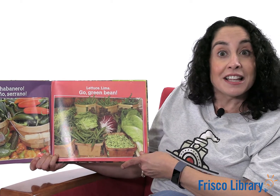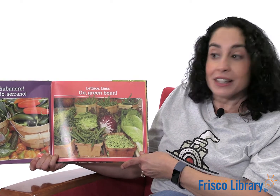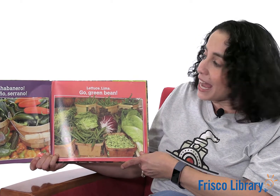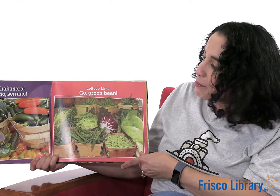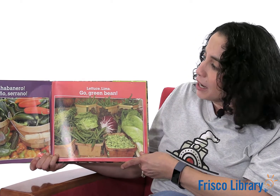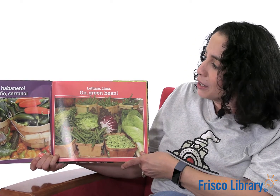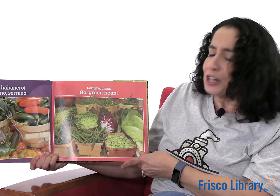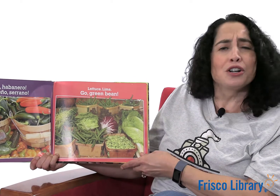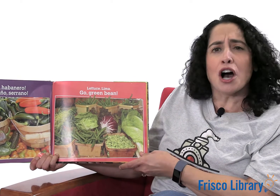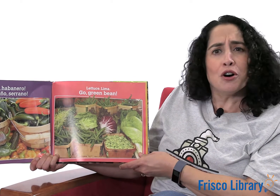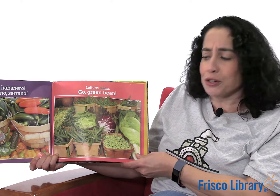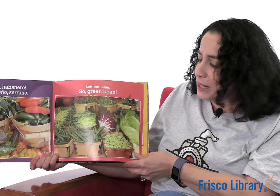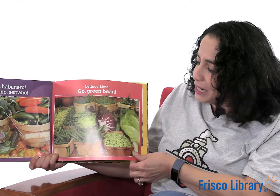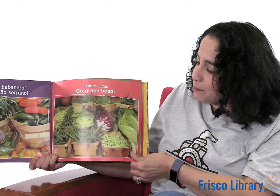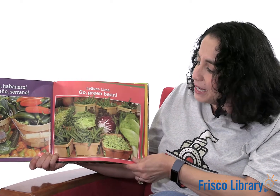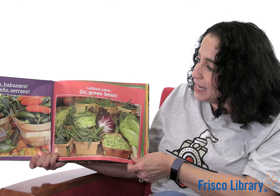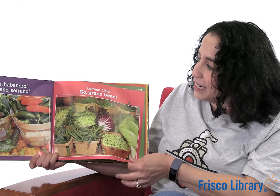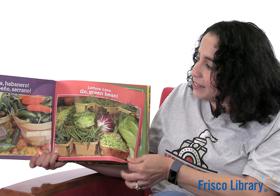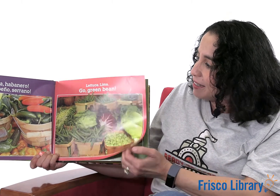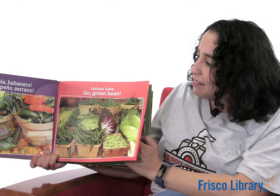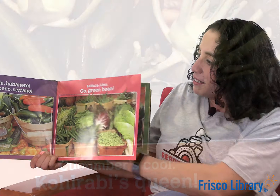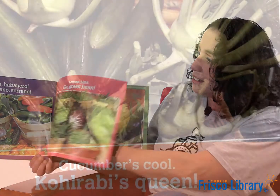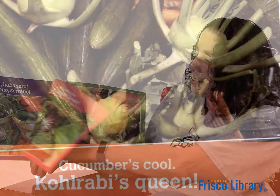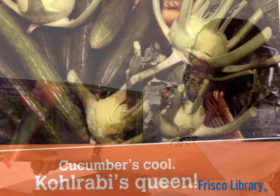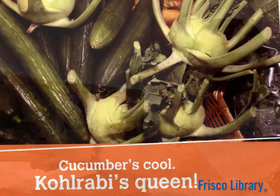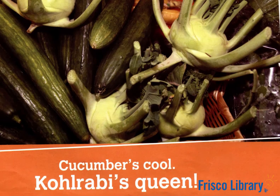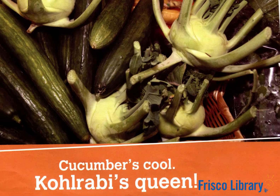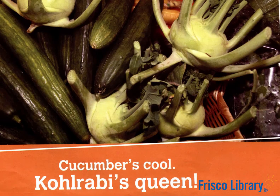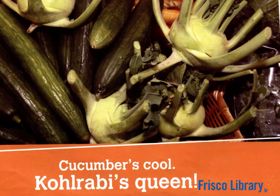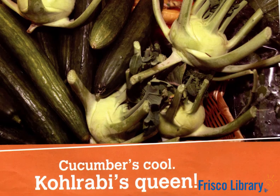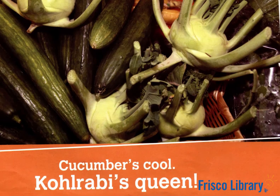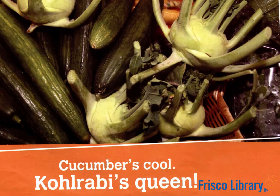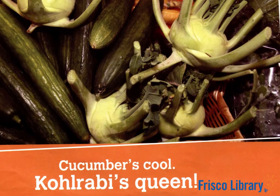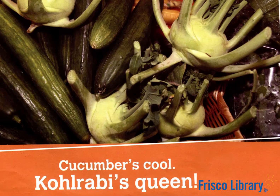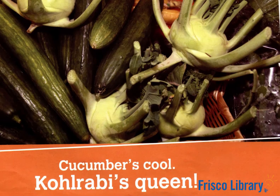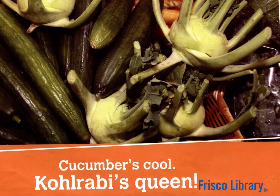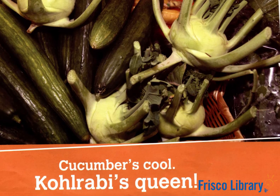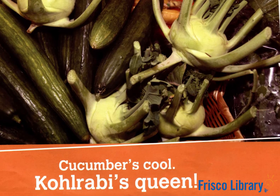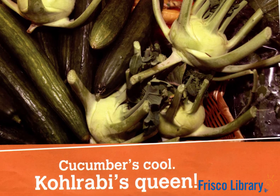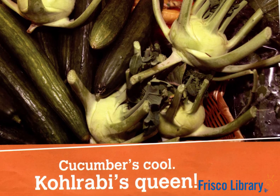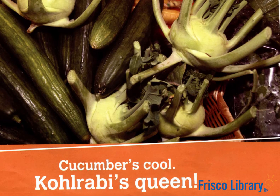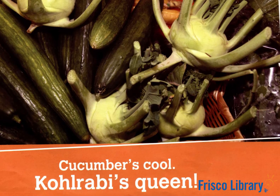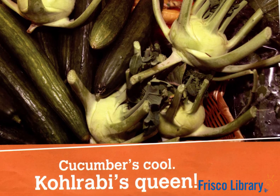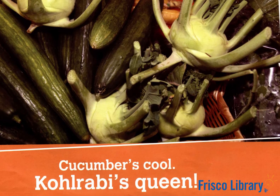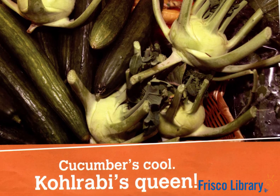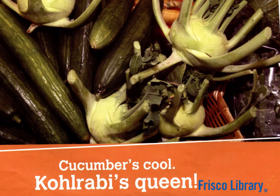lima go green bean cucumbers cool and colorabi's